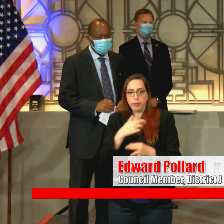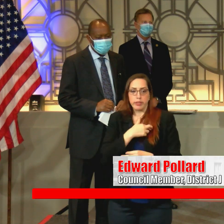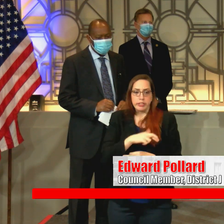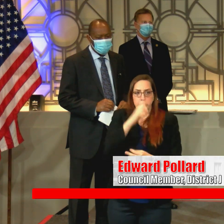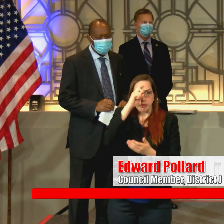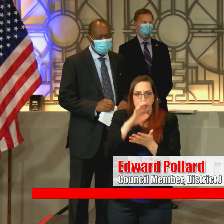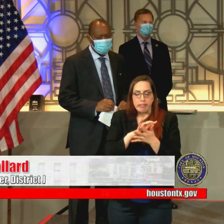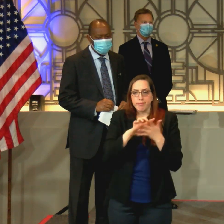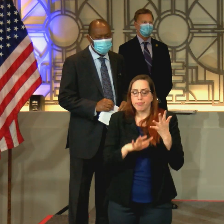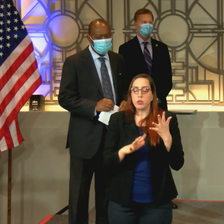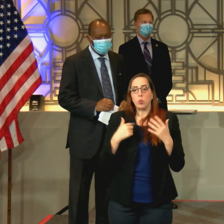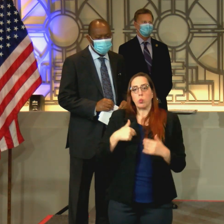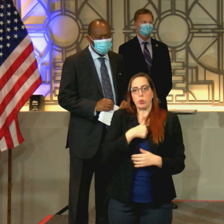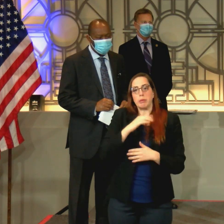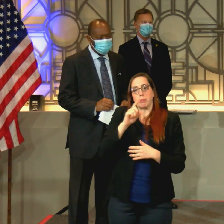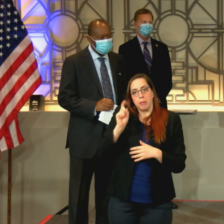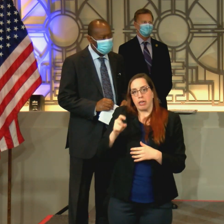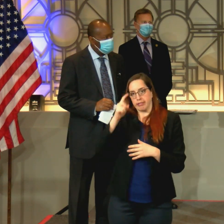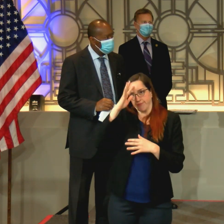we all need to have faith.